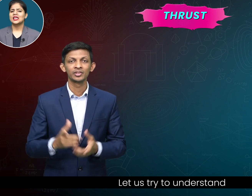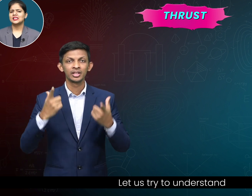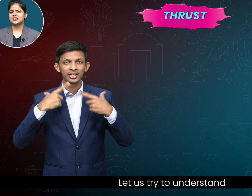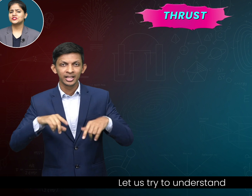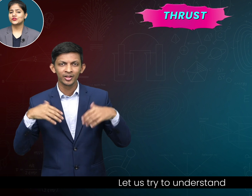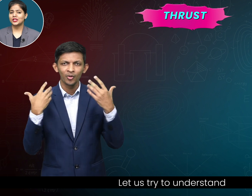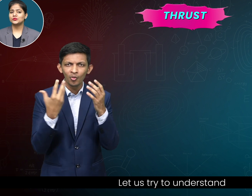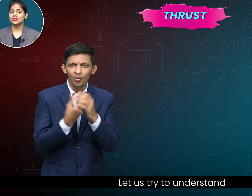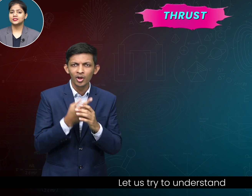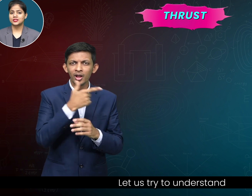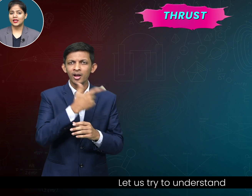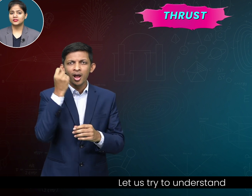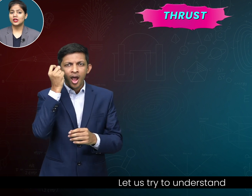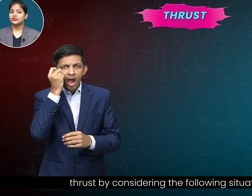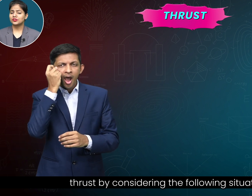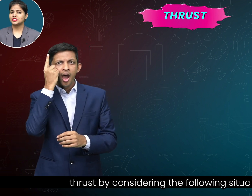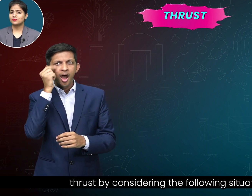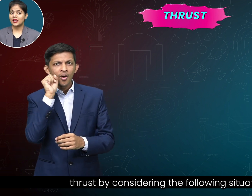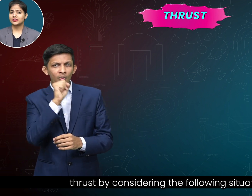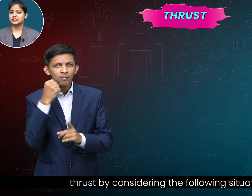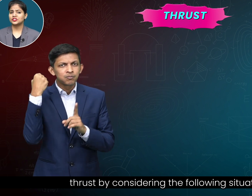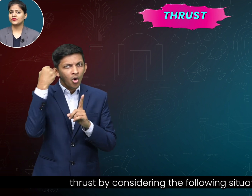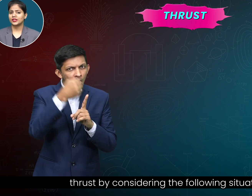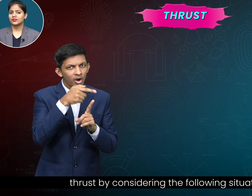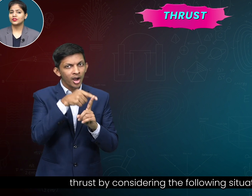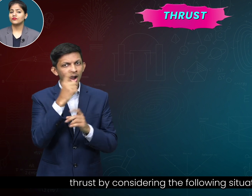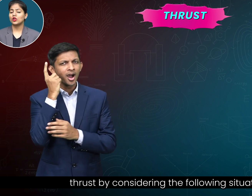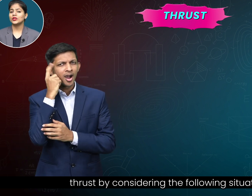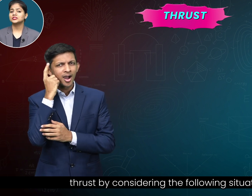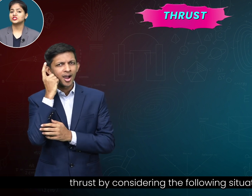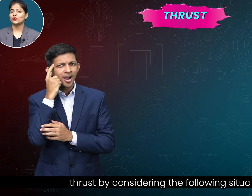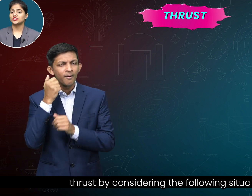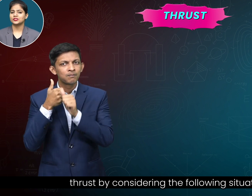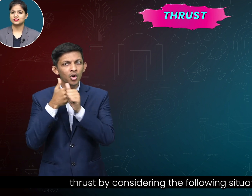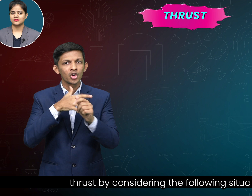Let us try to understand thrust by considering the following situations.